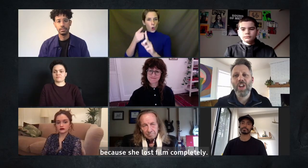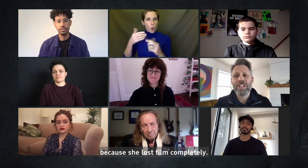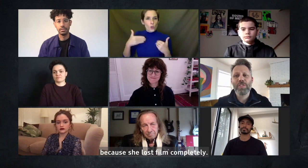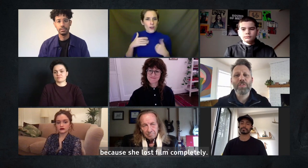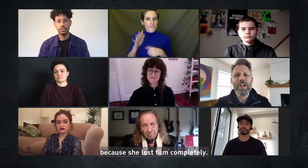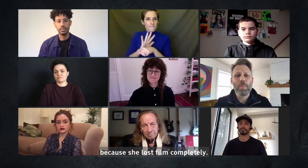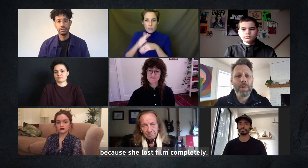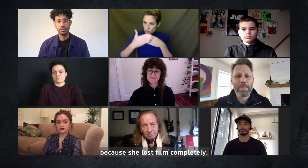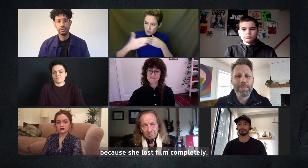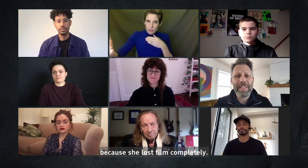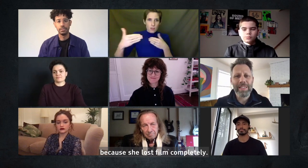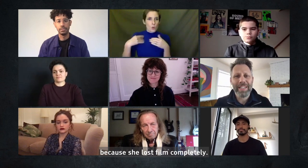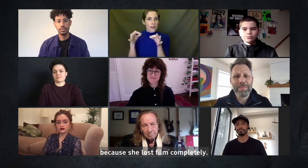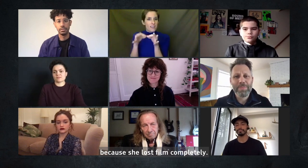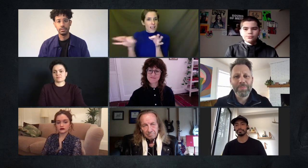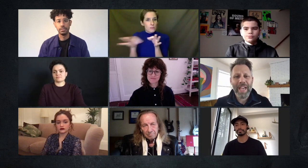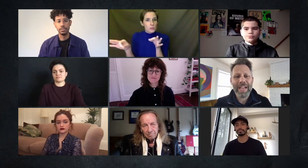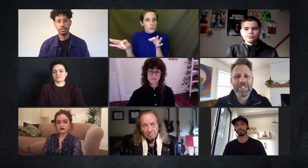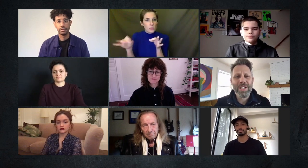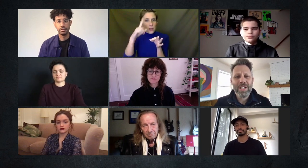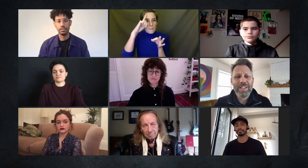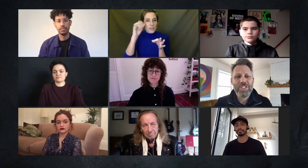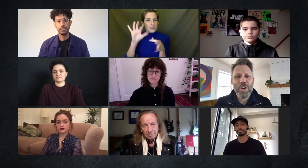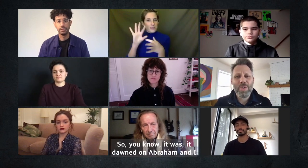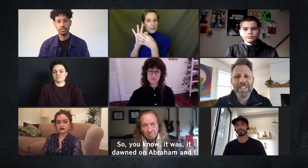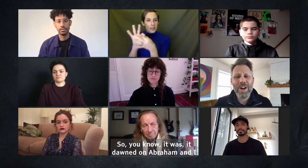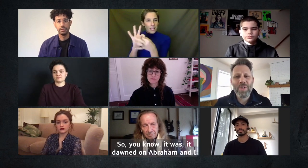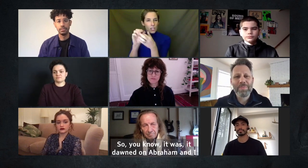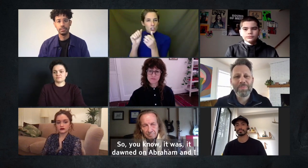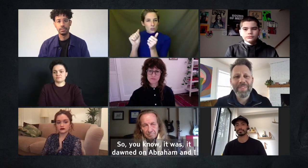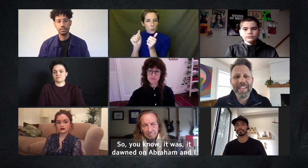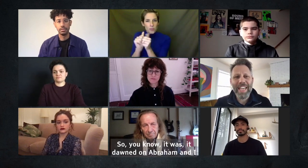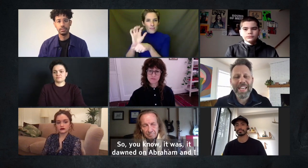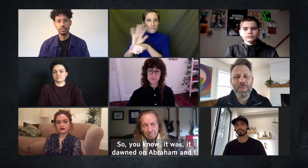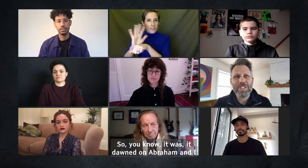she lost film completely. And so, you know,